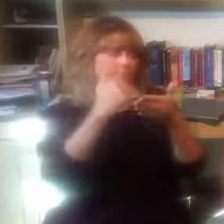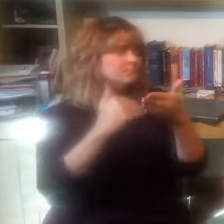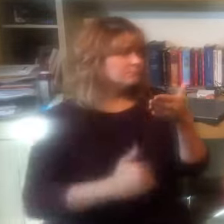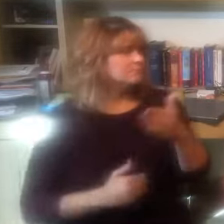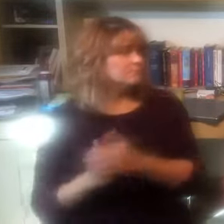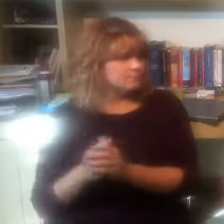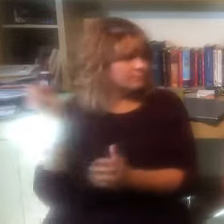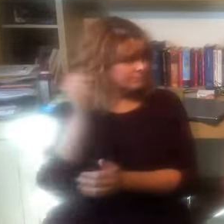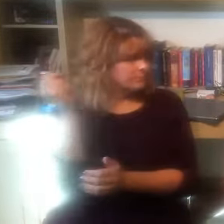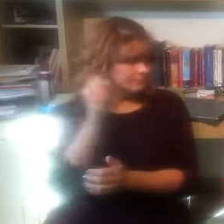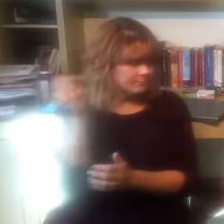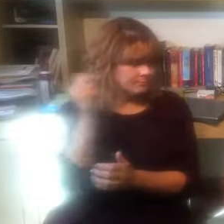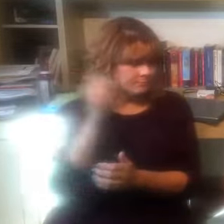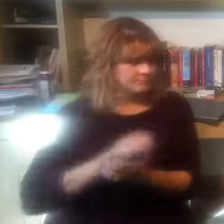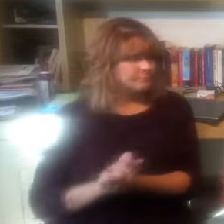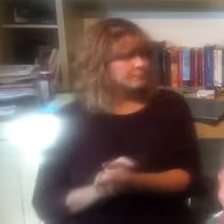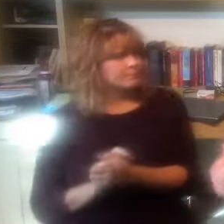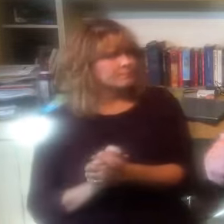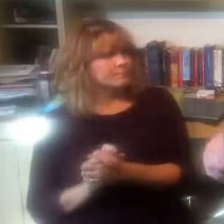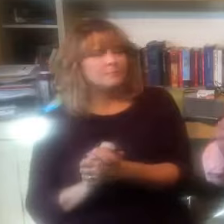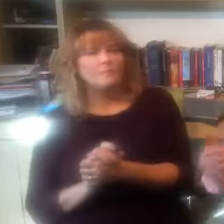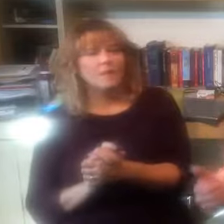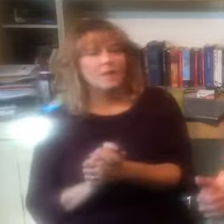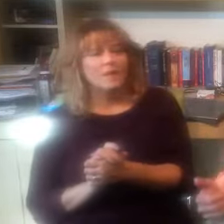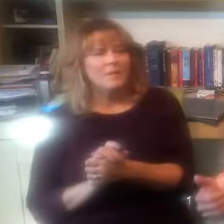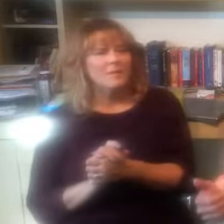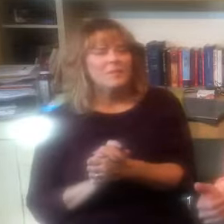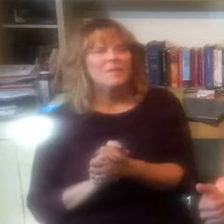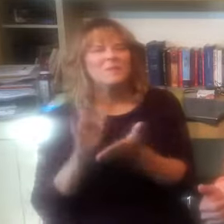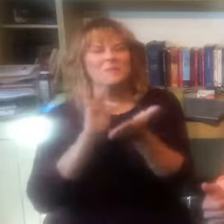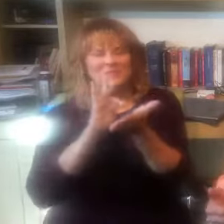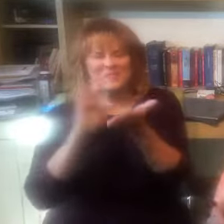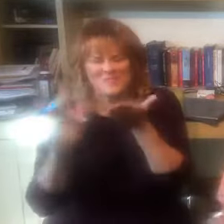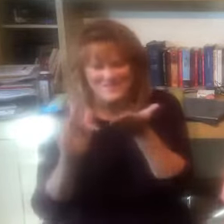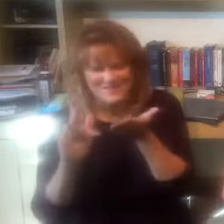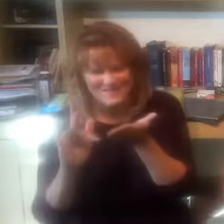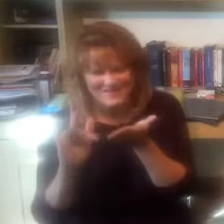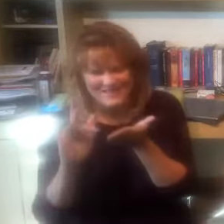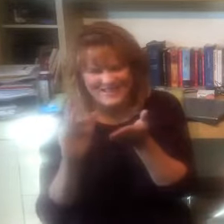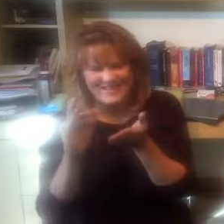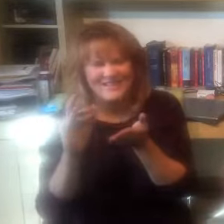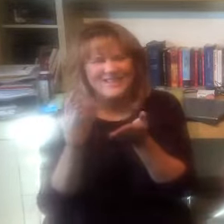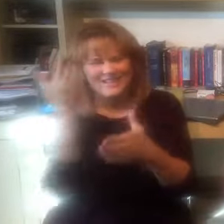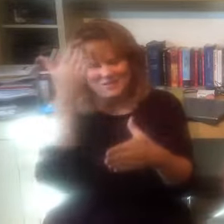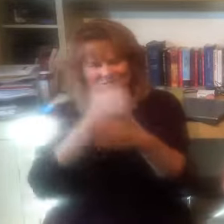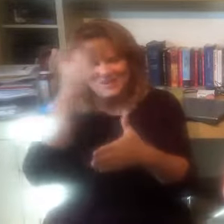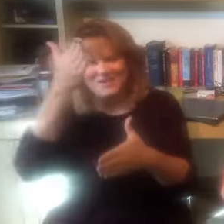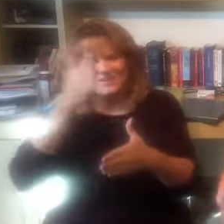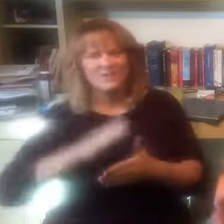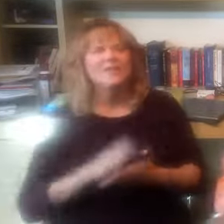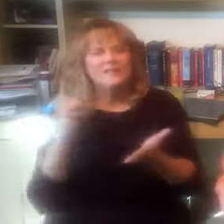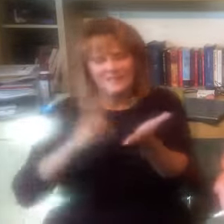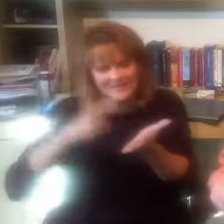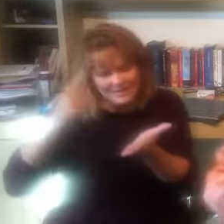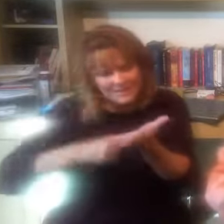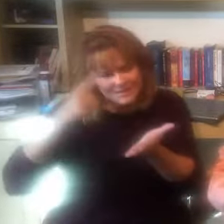we had taught. Mm-hmm. And when you also rudely interrupted us, we were talking about that maybe